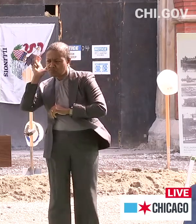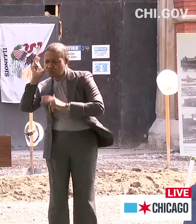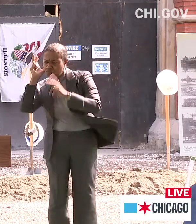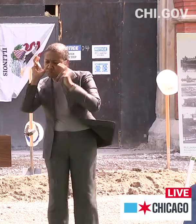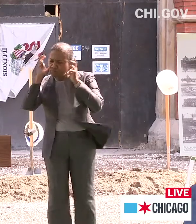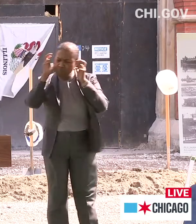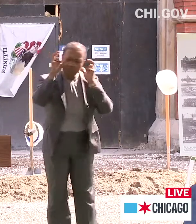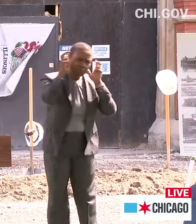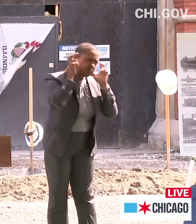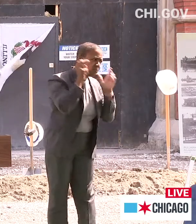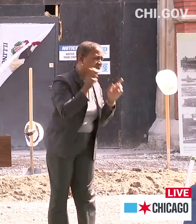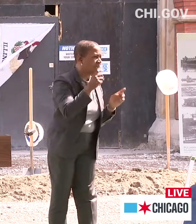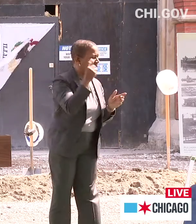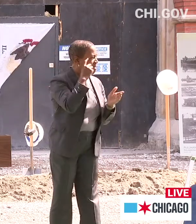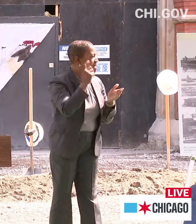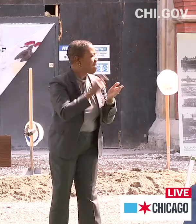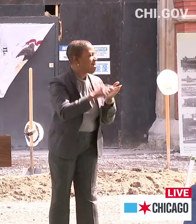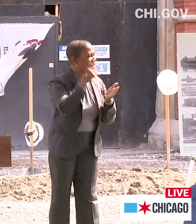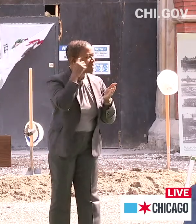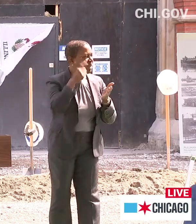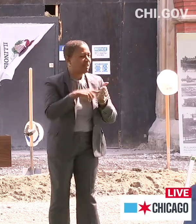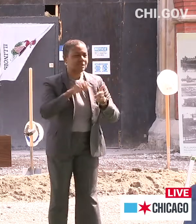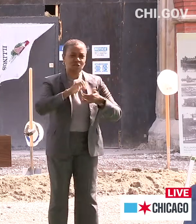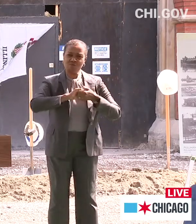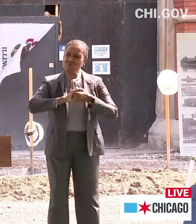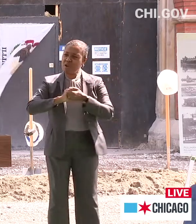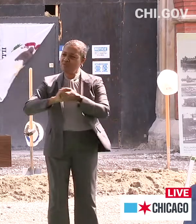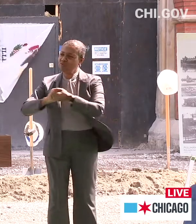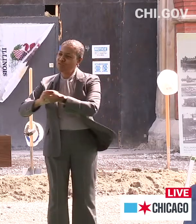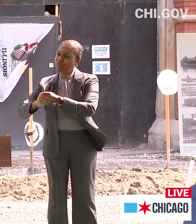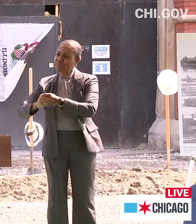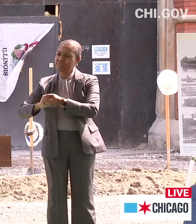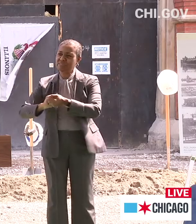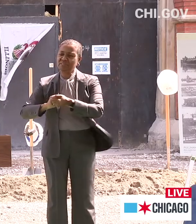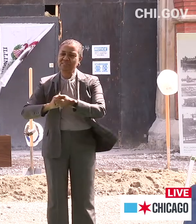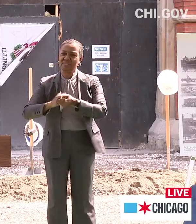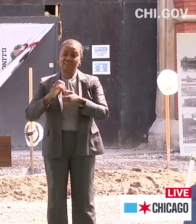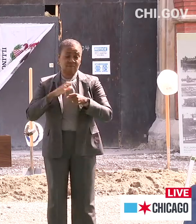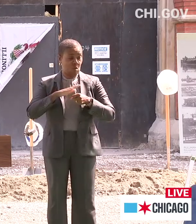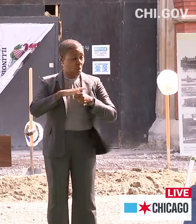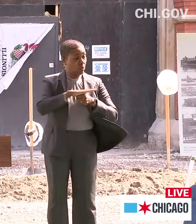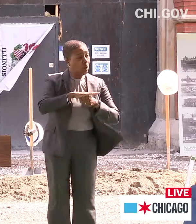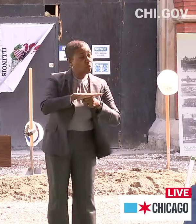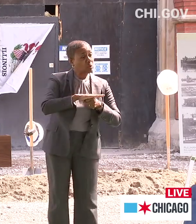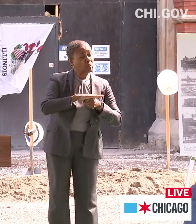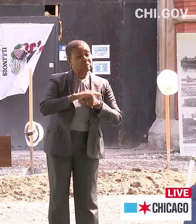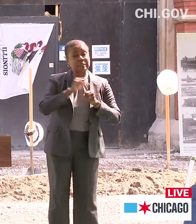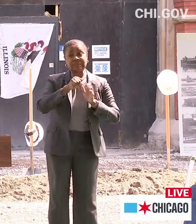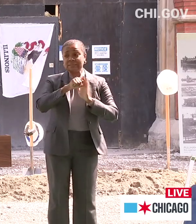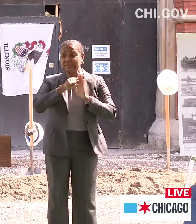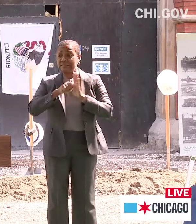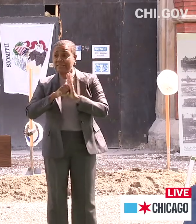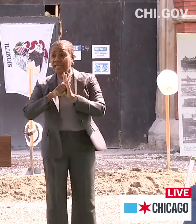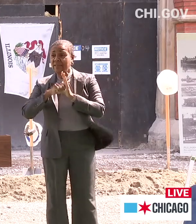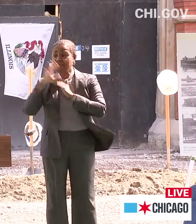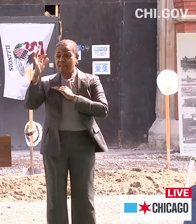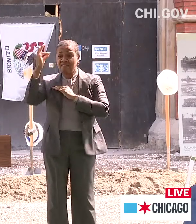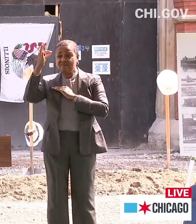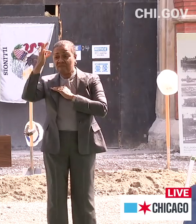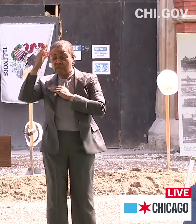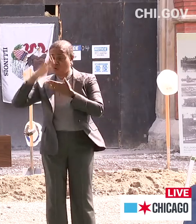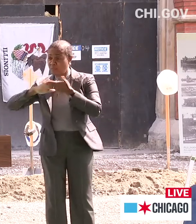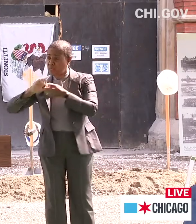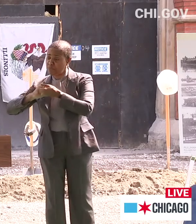speak today, acknowledging the partnerships, whether it's local or state or federal or community,